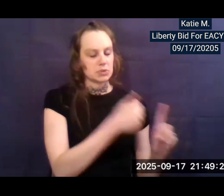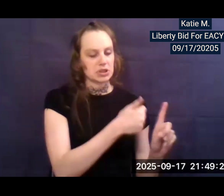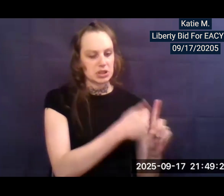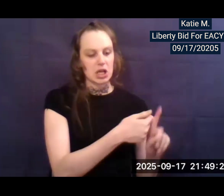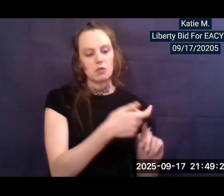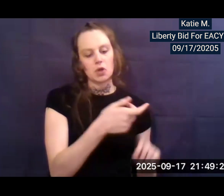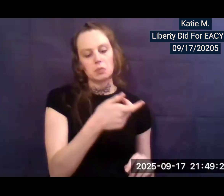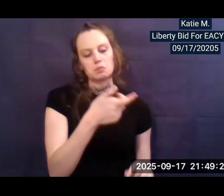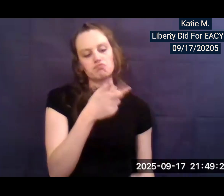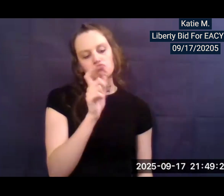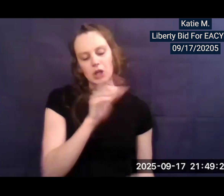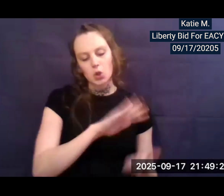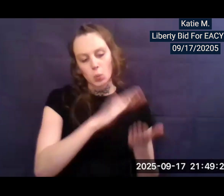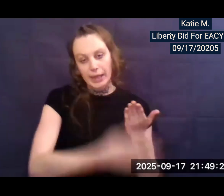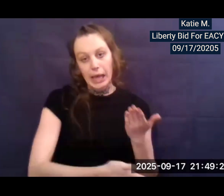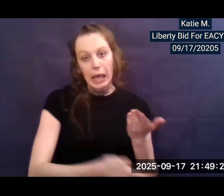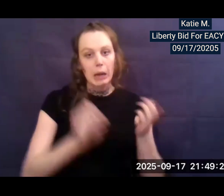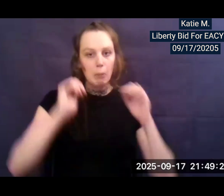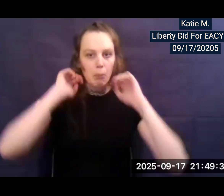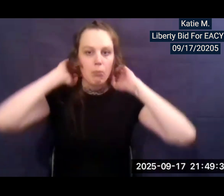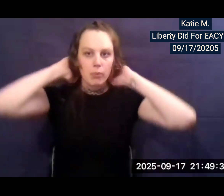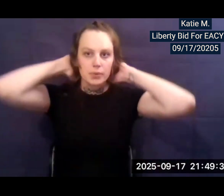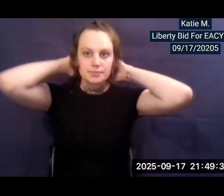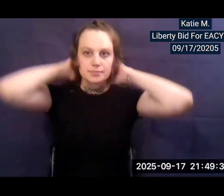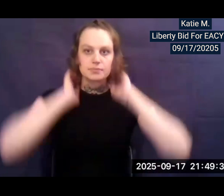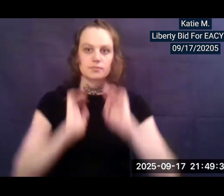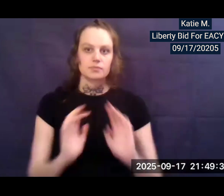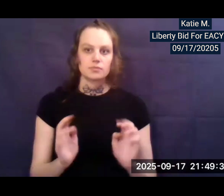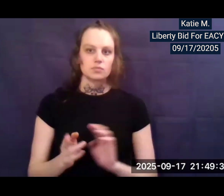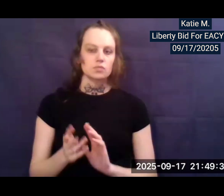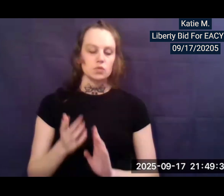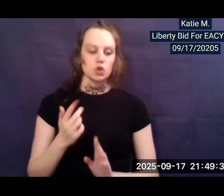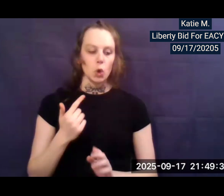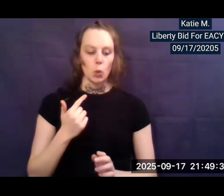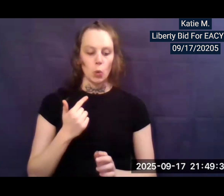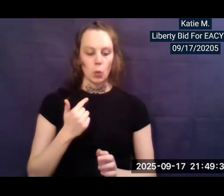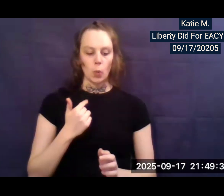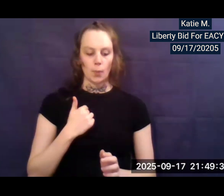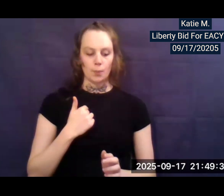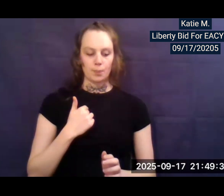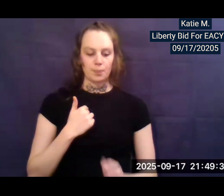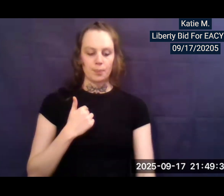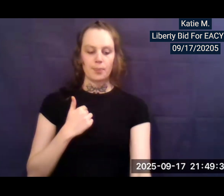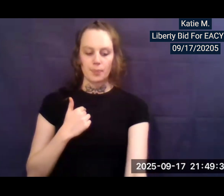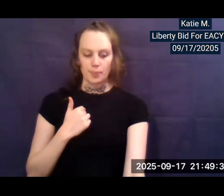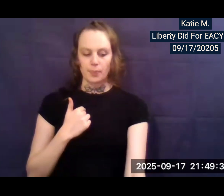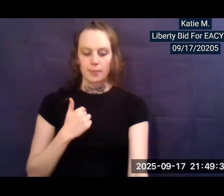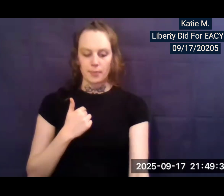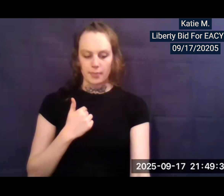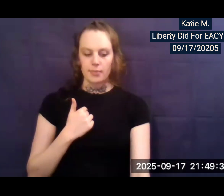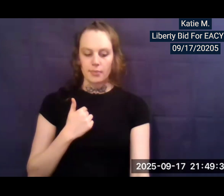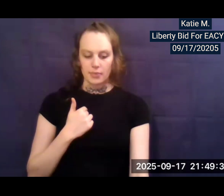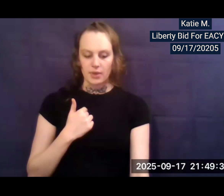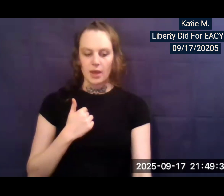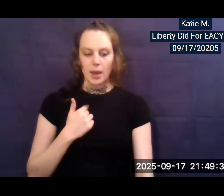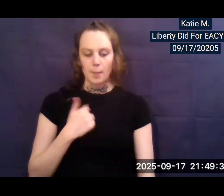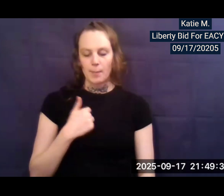never knew what I had a very specific type of what a person that drank too much, basically, or